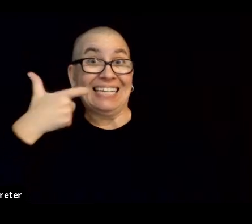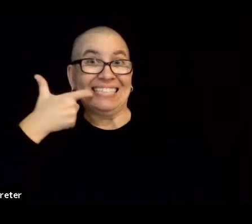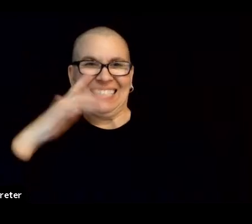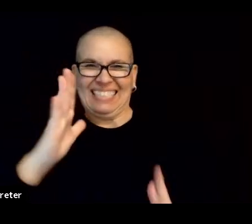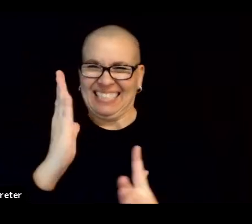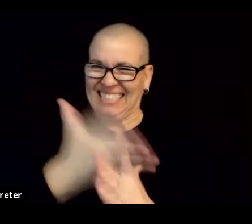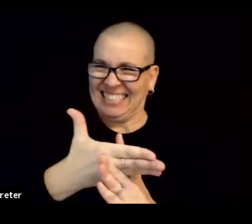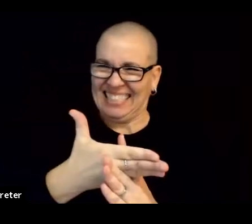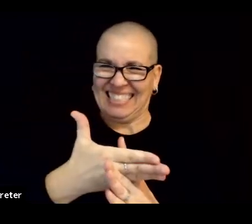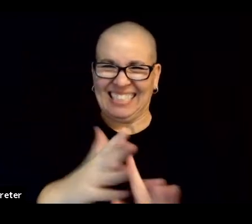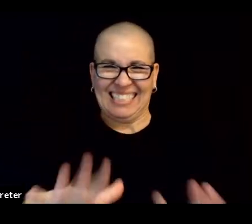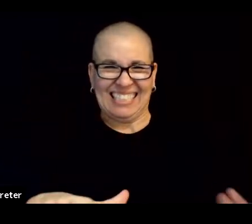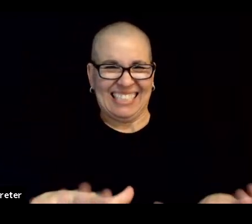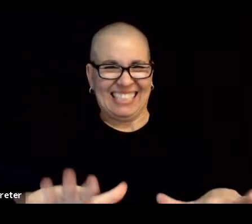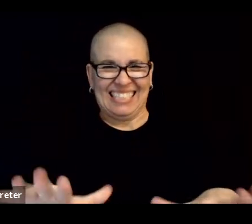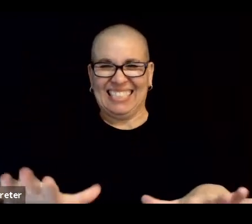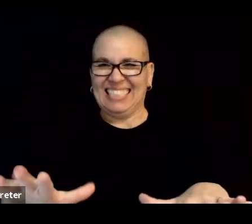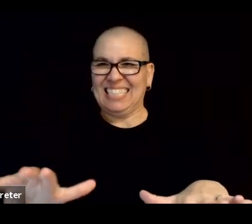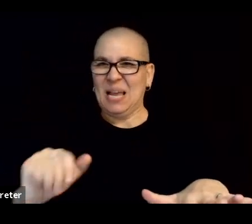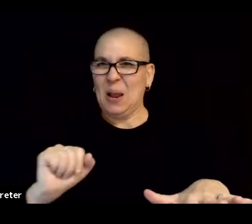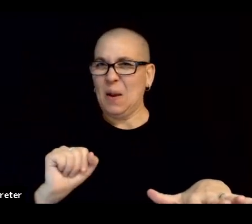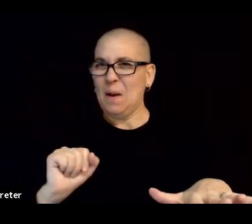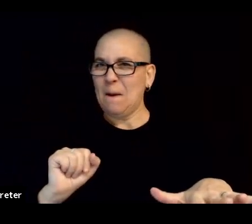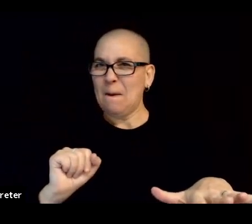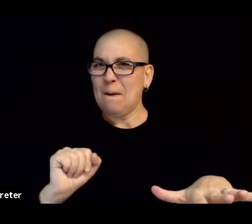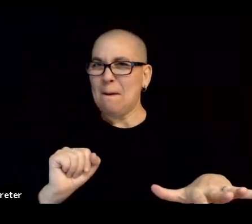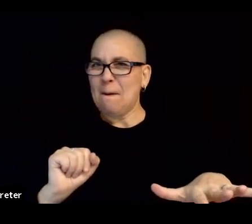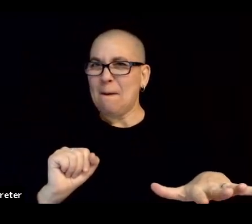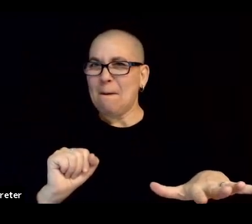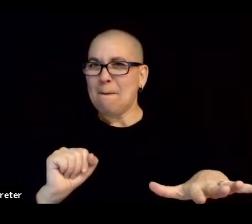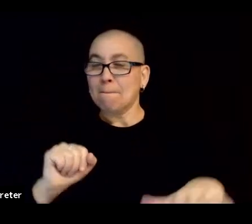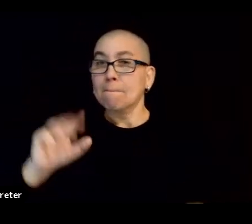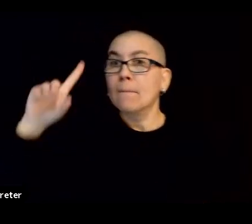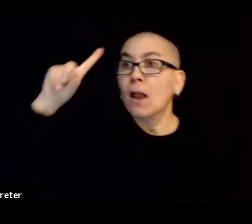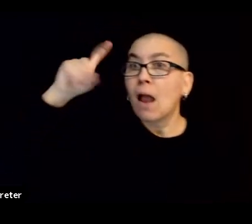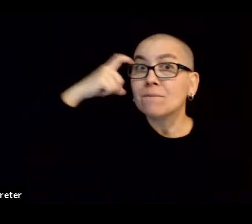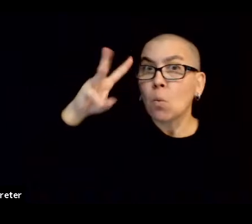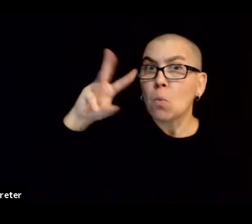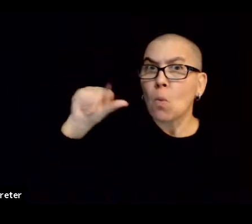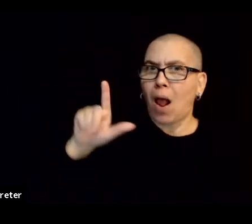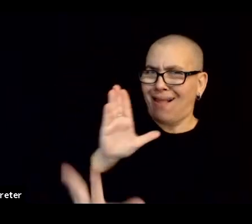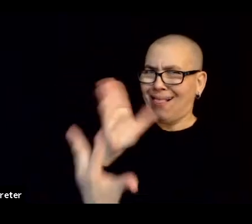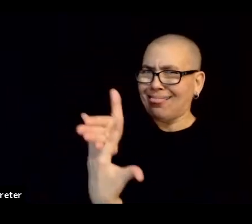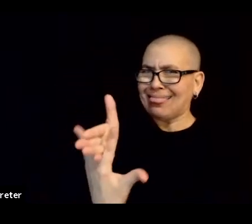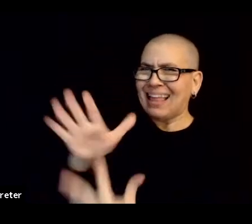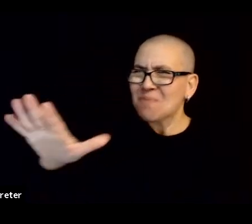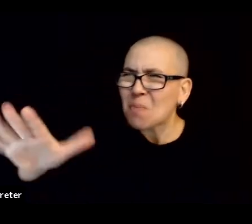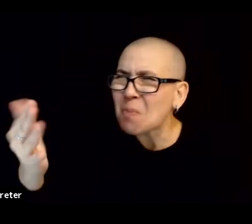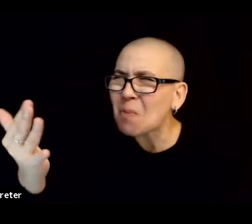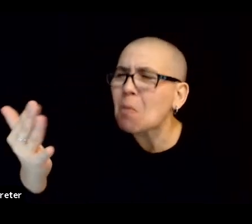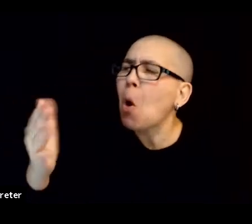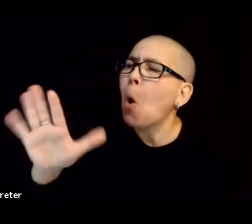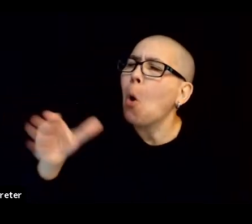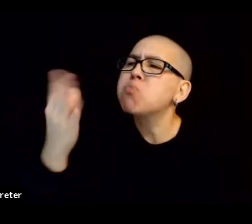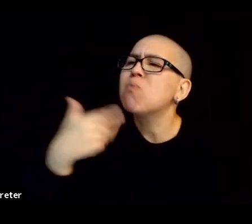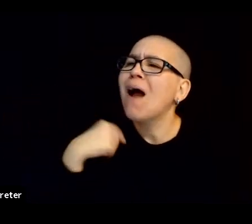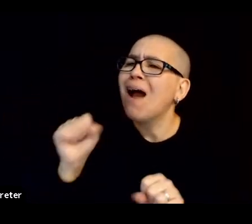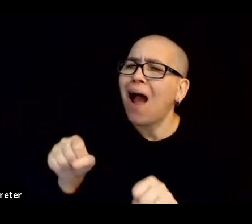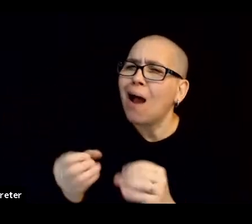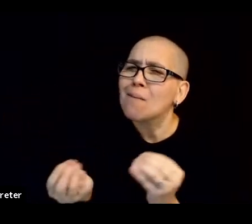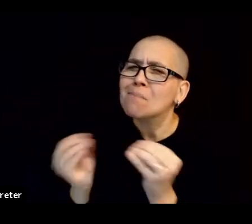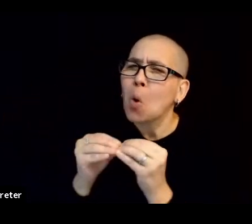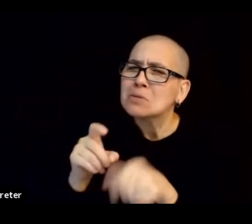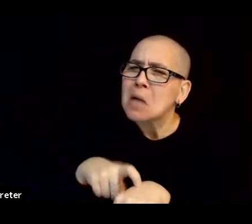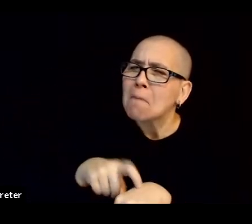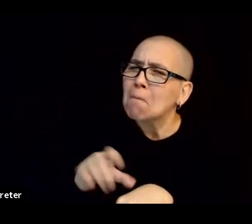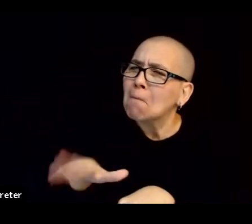our folks who are on with us, Andrea, Will, and Commissioner can stay a little while, let's take a couple more. Okay, sounds good.